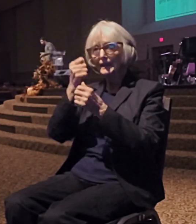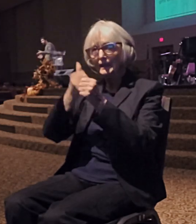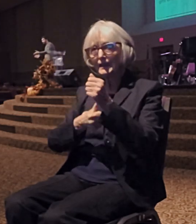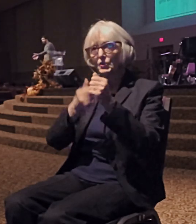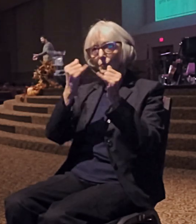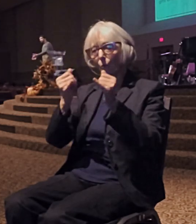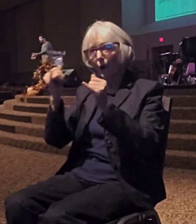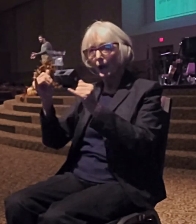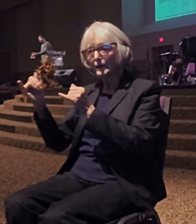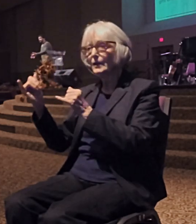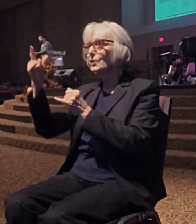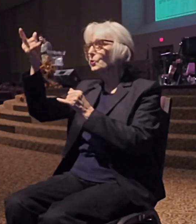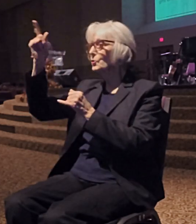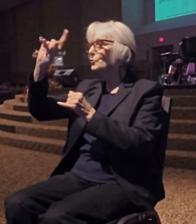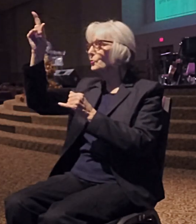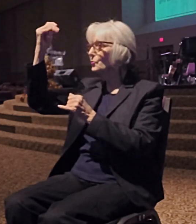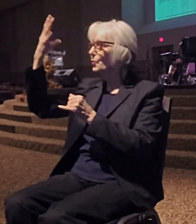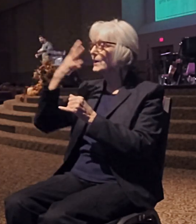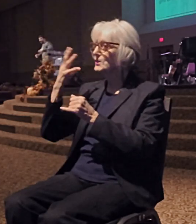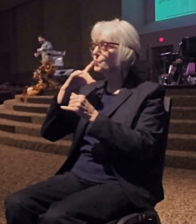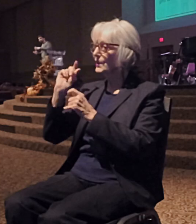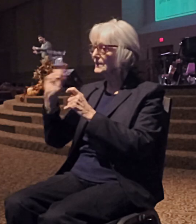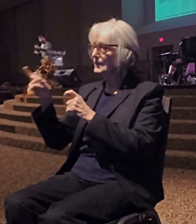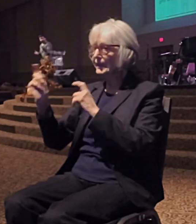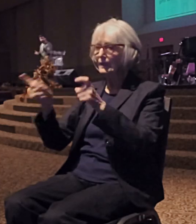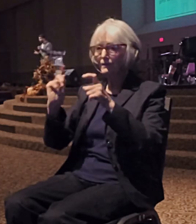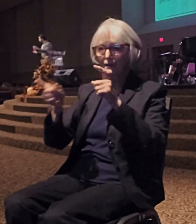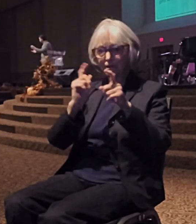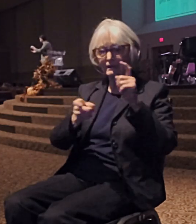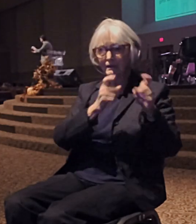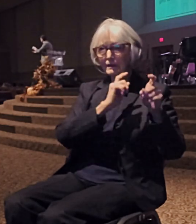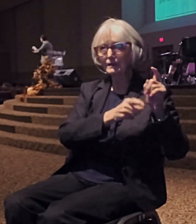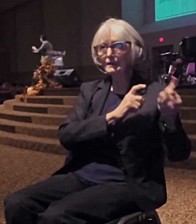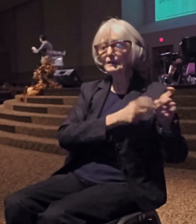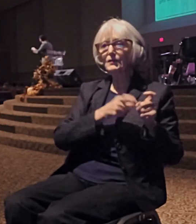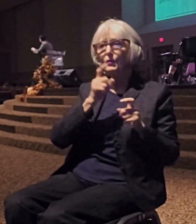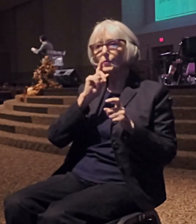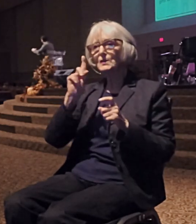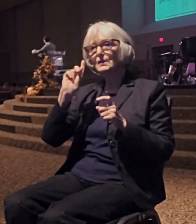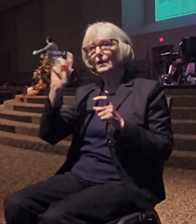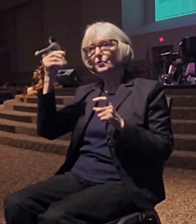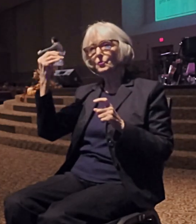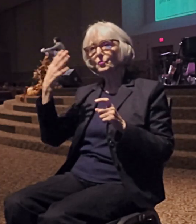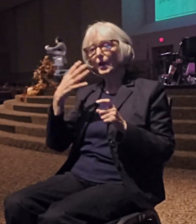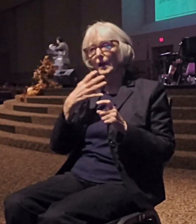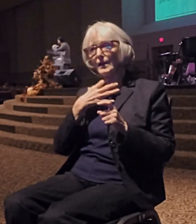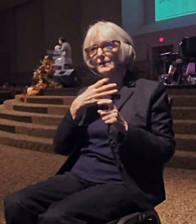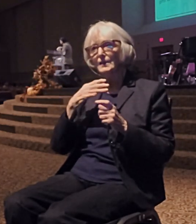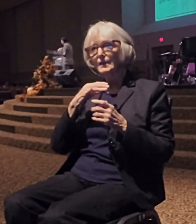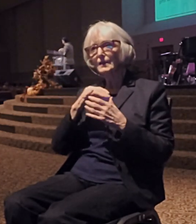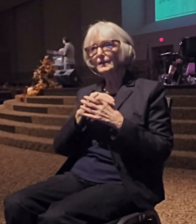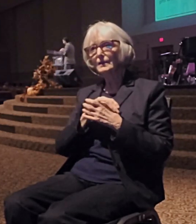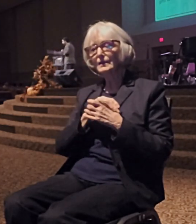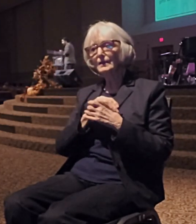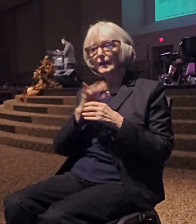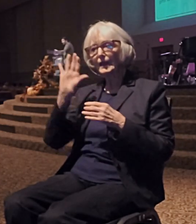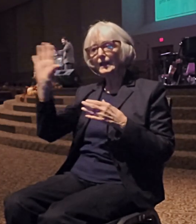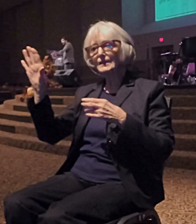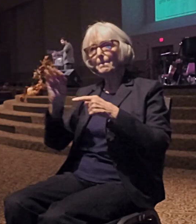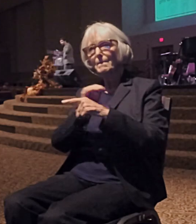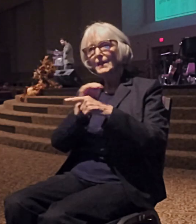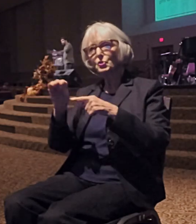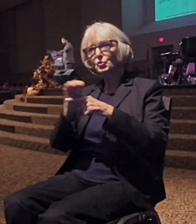one grace was given, it's talking about that there was a grace like Paul uses in chapter 3. Paul views his ministry that